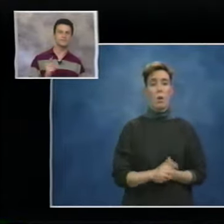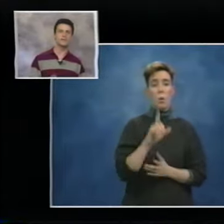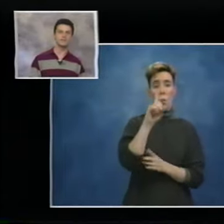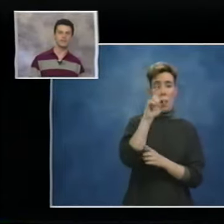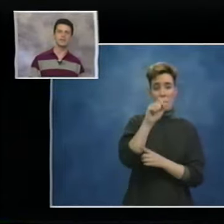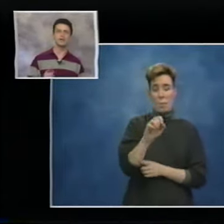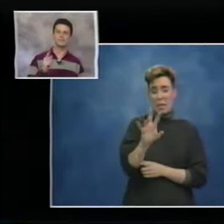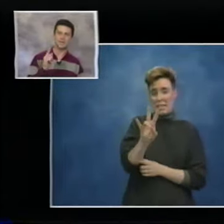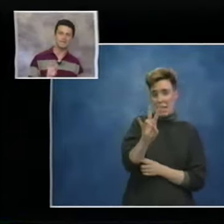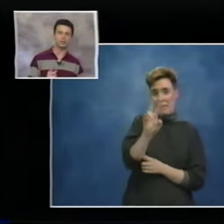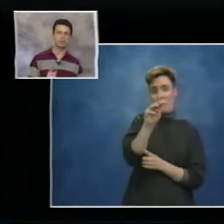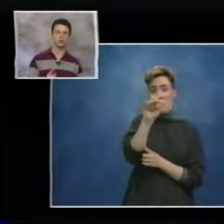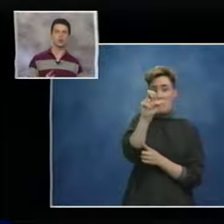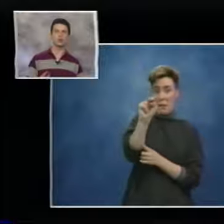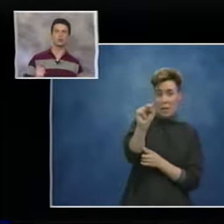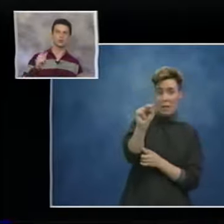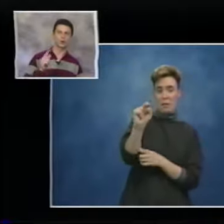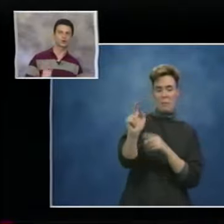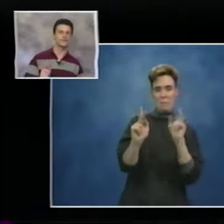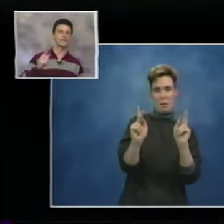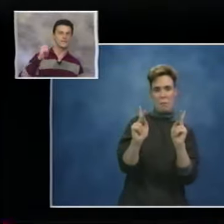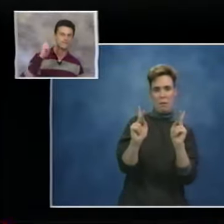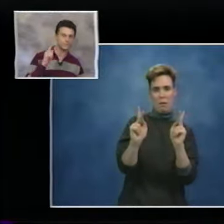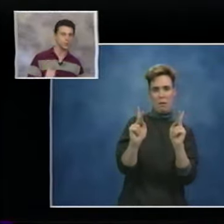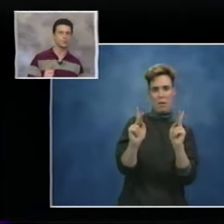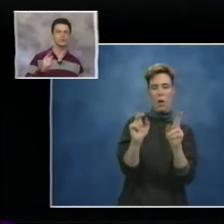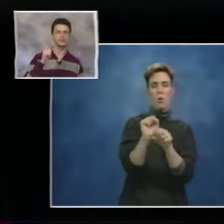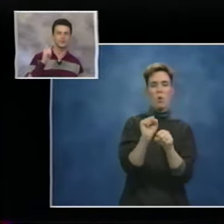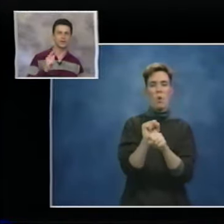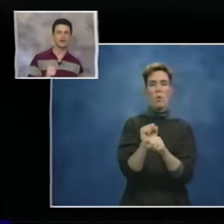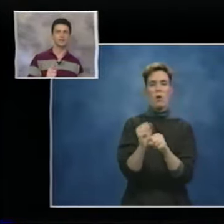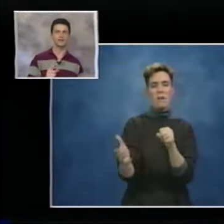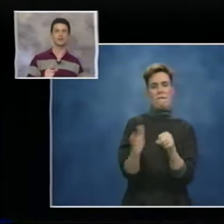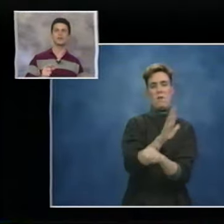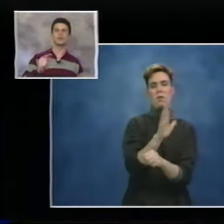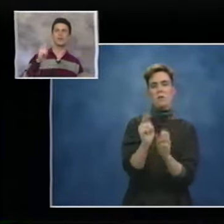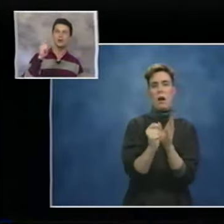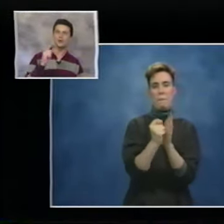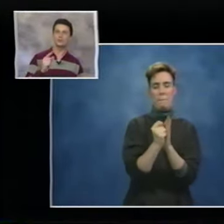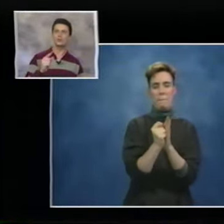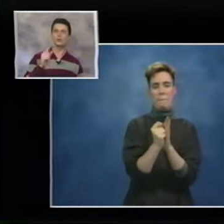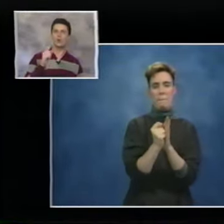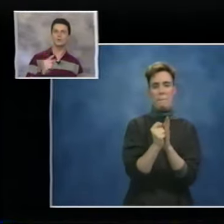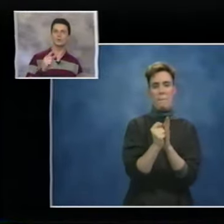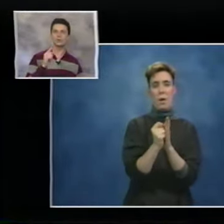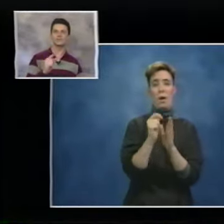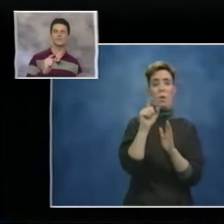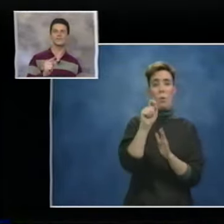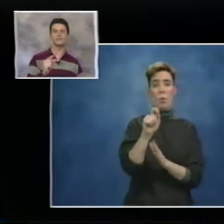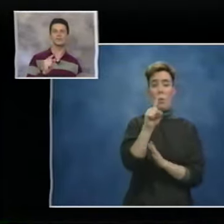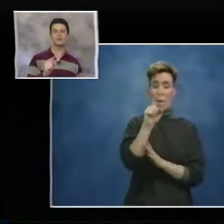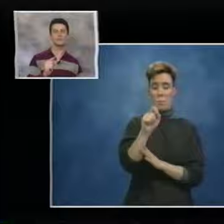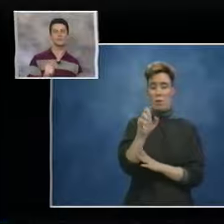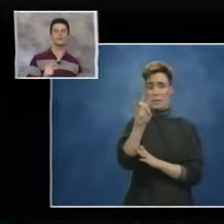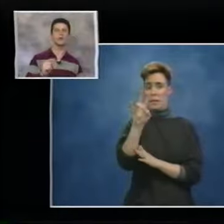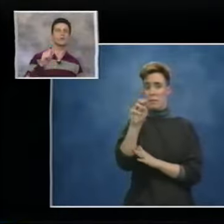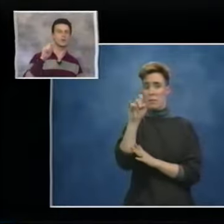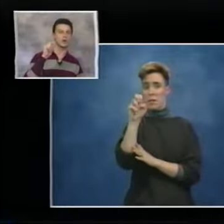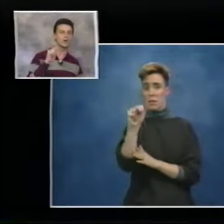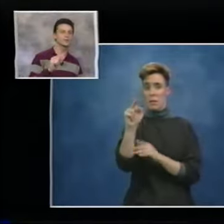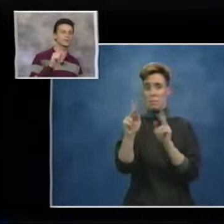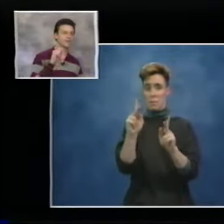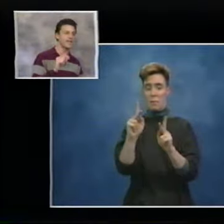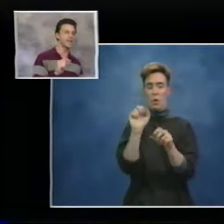1.7 million people were working full-time. Those 1.7 million people